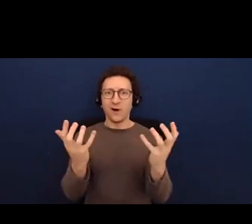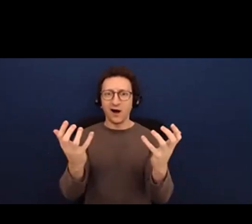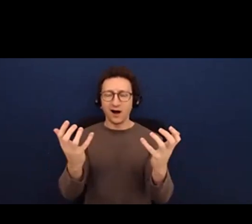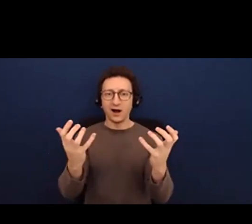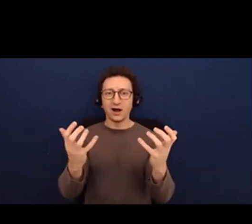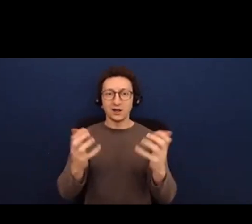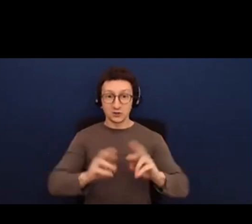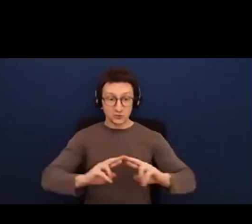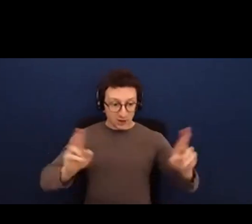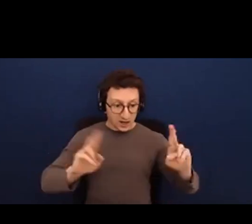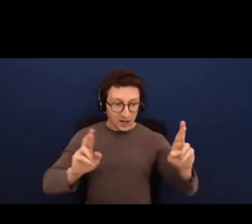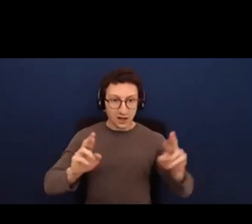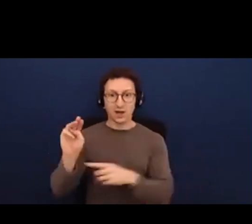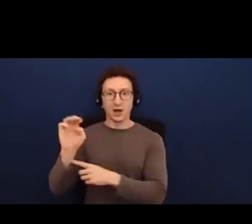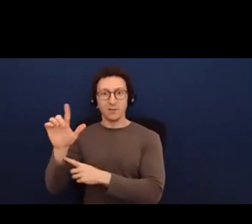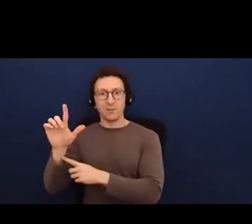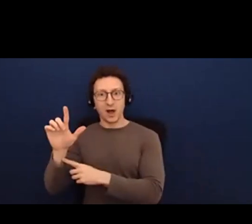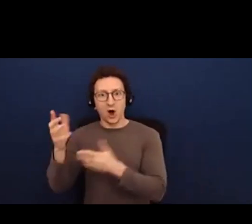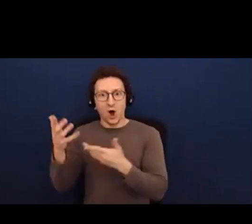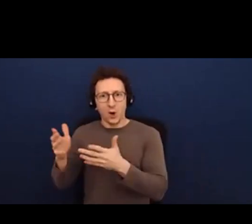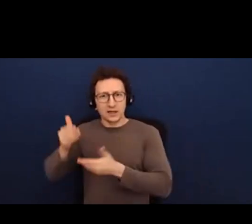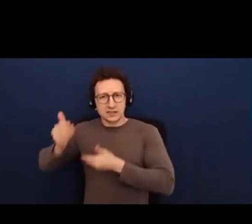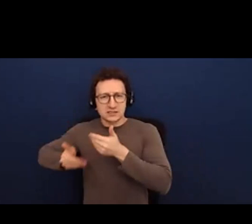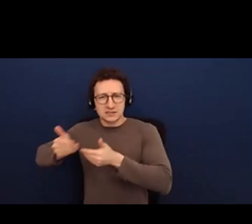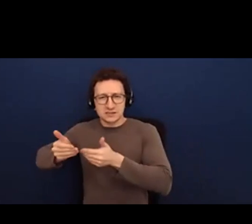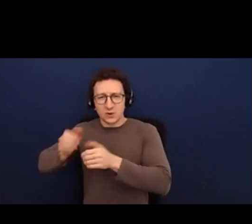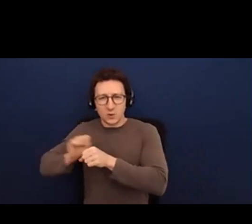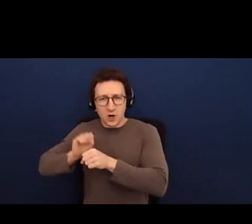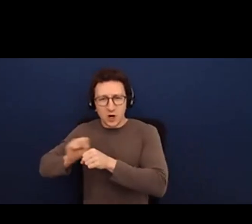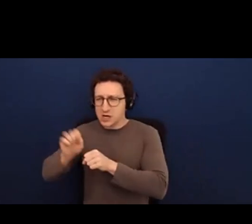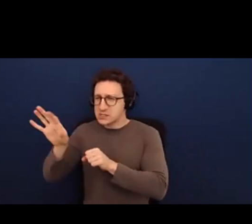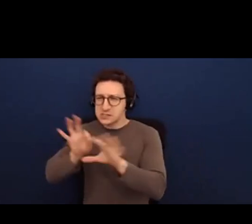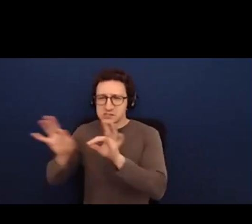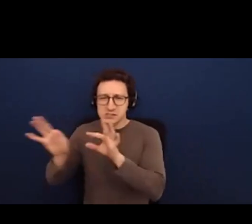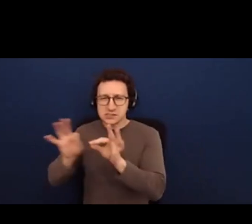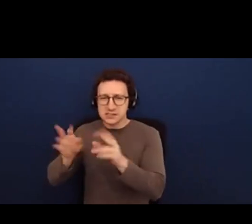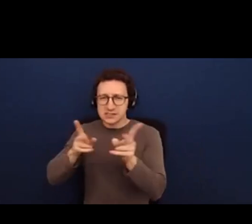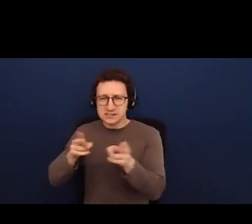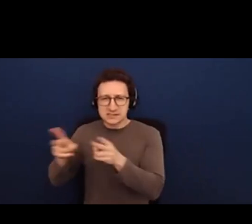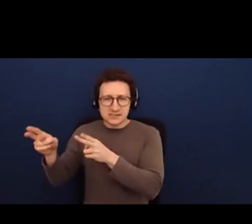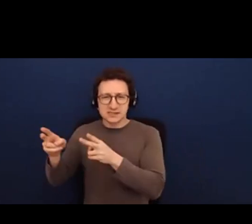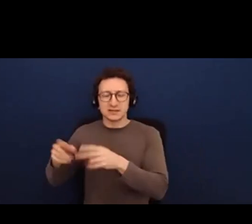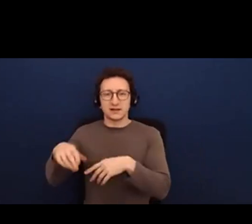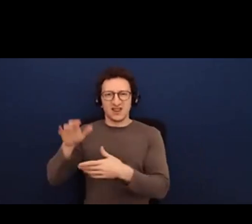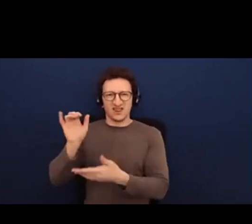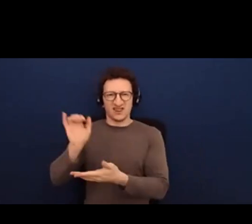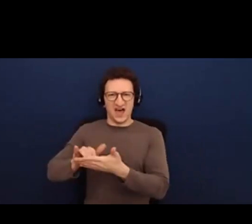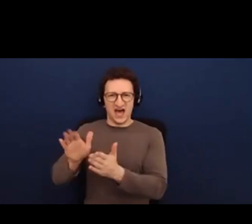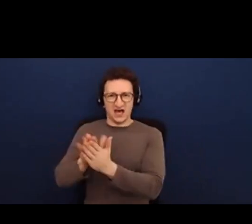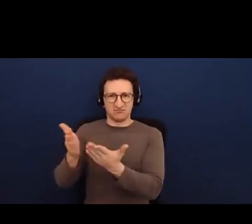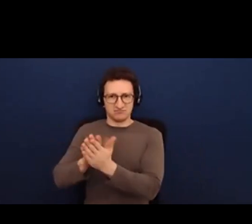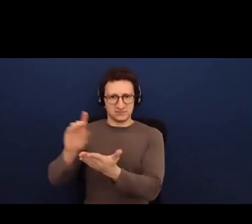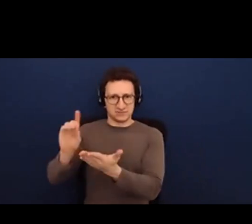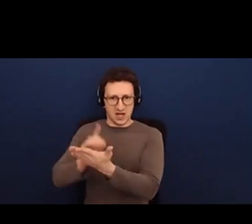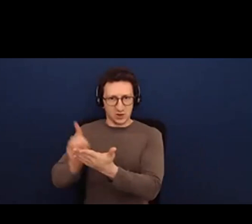these volumes and making selections and editing and the like already for a number of years. And